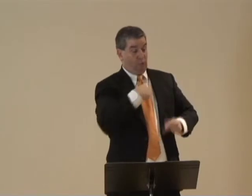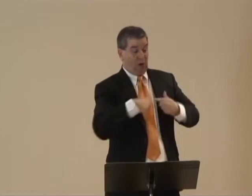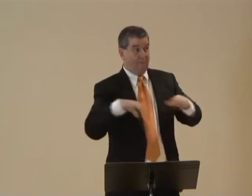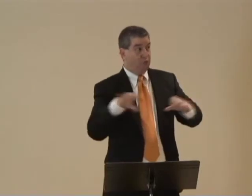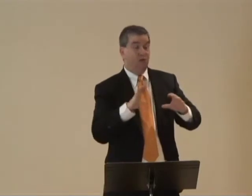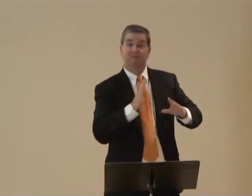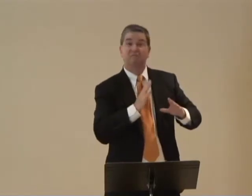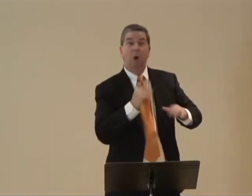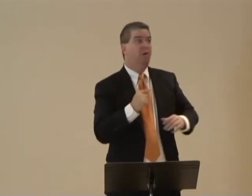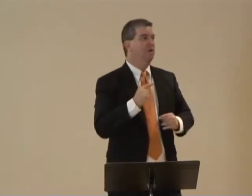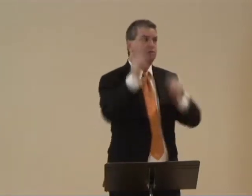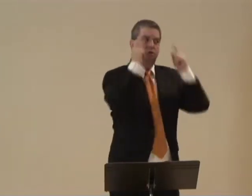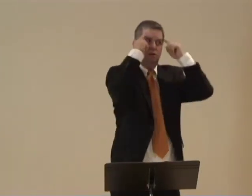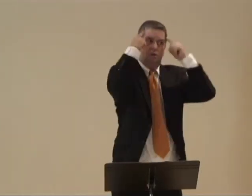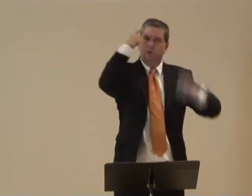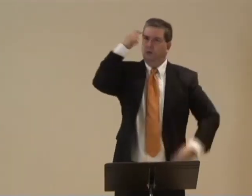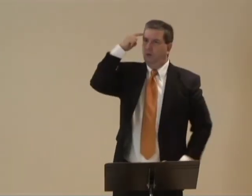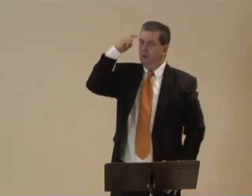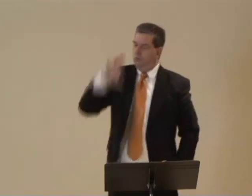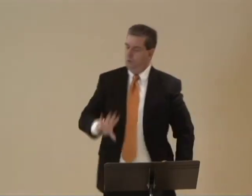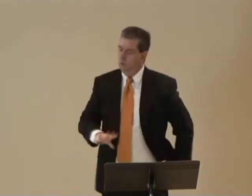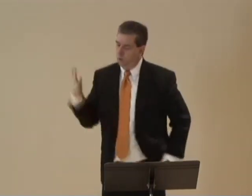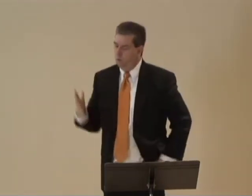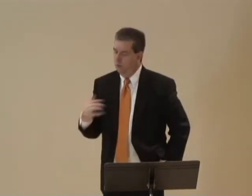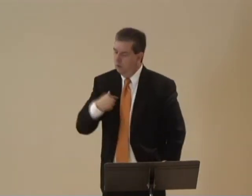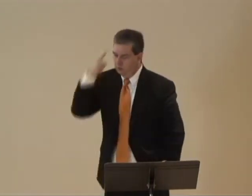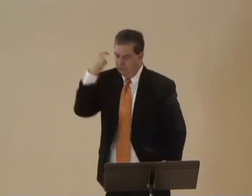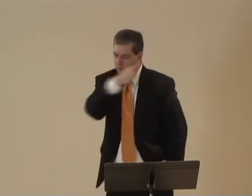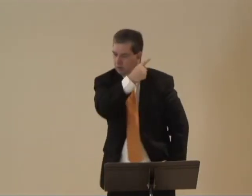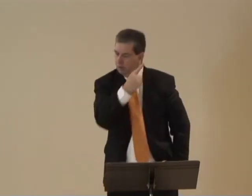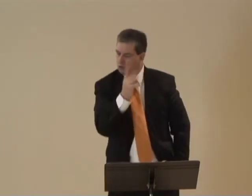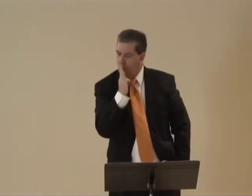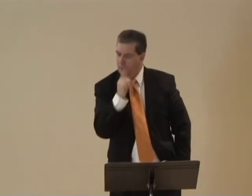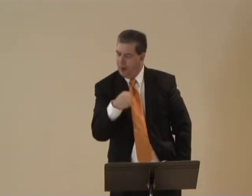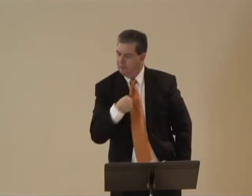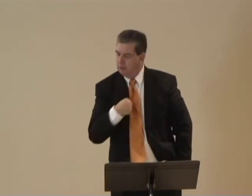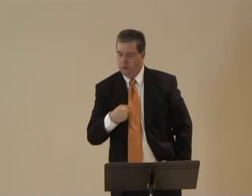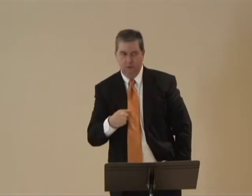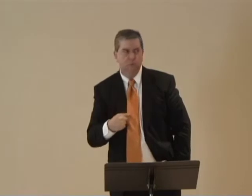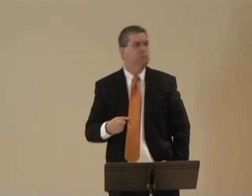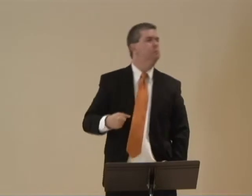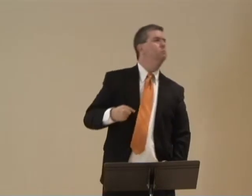me and criticized. And that's fine. And they were suspicious about things that were going on.